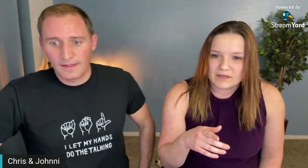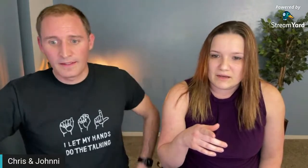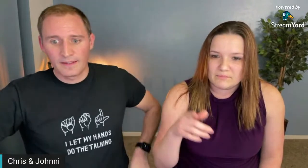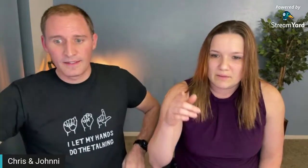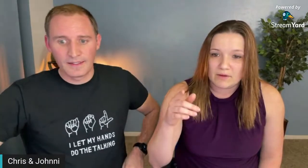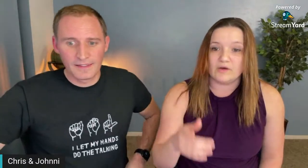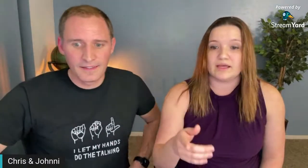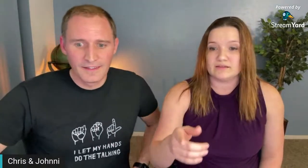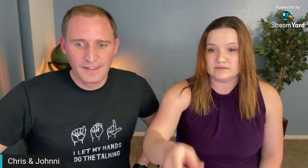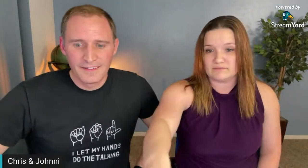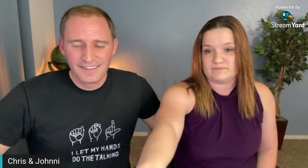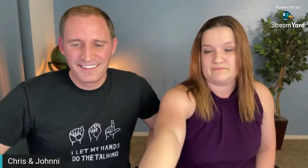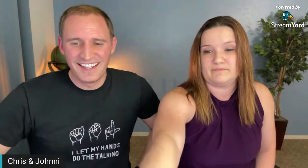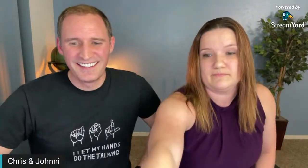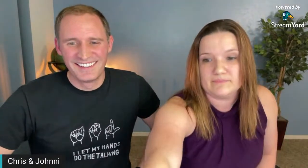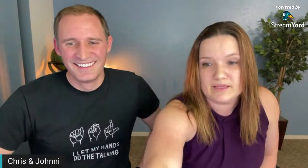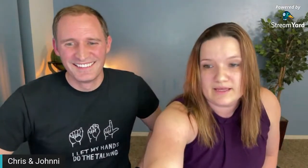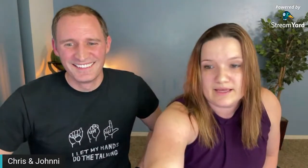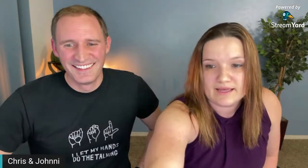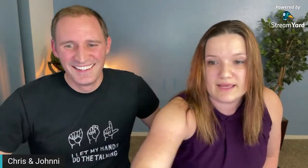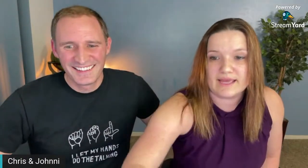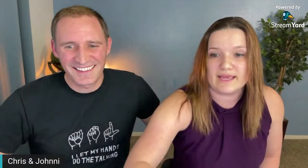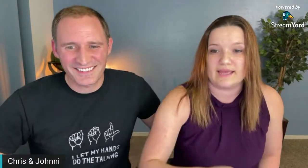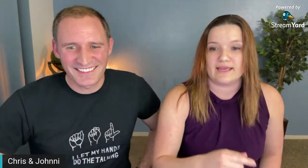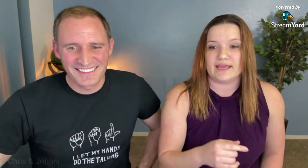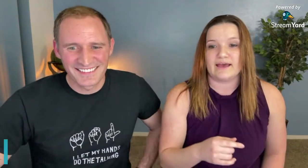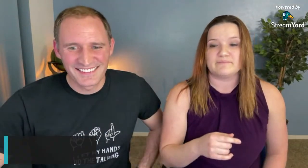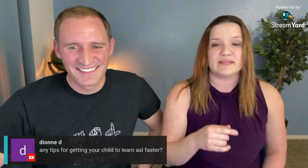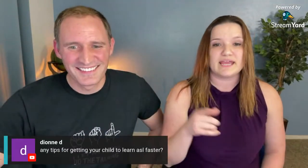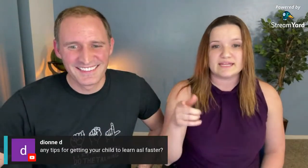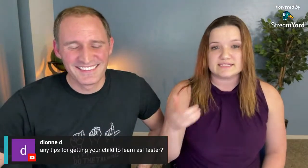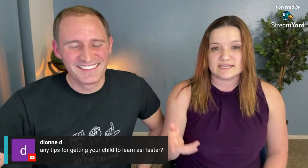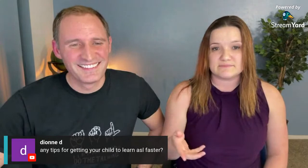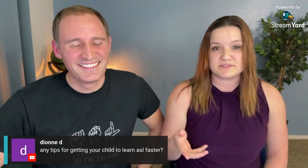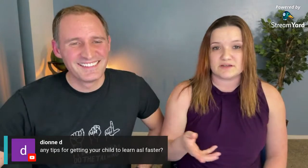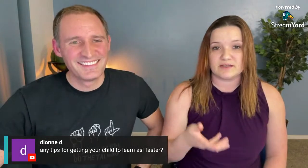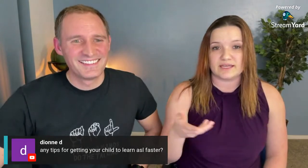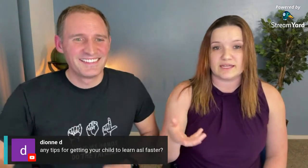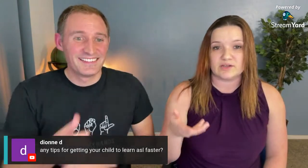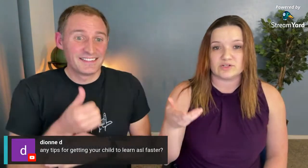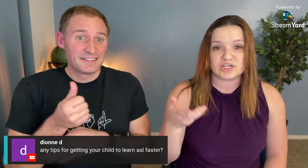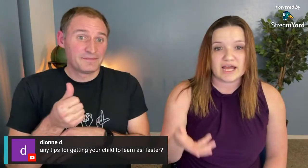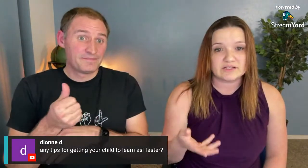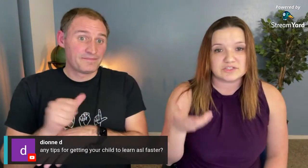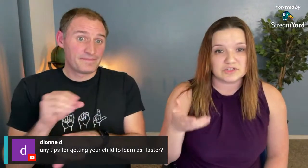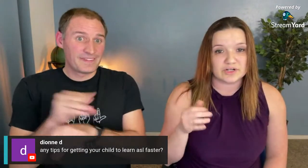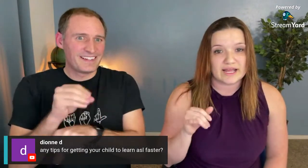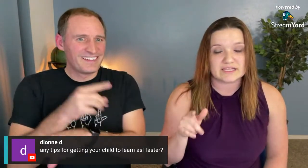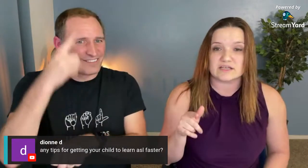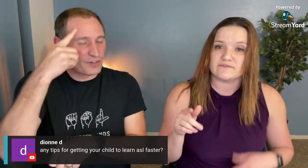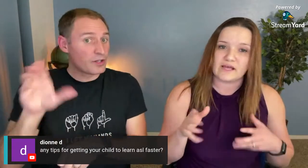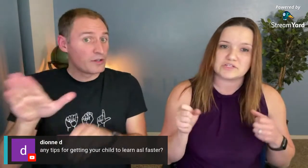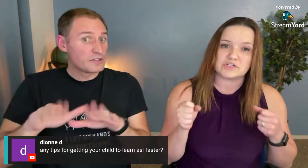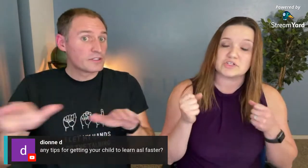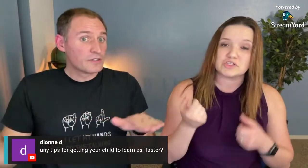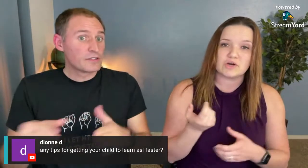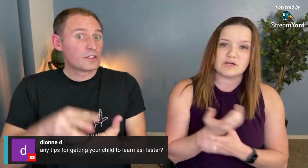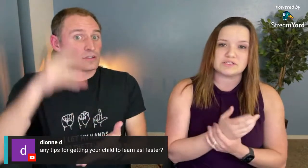ahead. But okay. This one? Yeah. Any tips on getting your child to learn ASL faster? So I'll tell